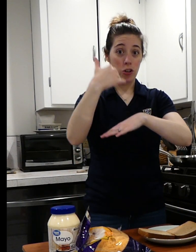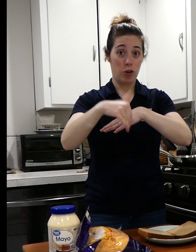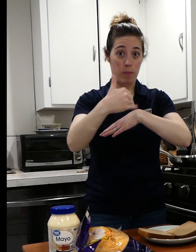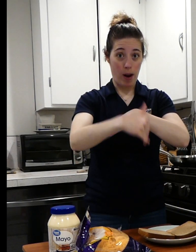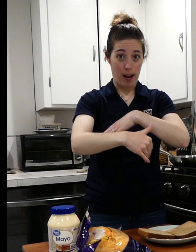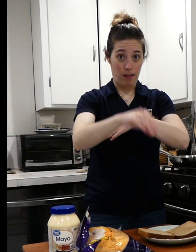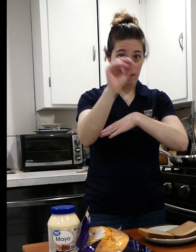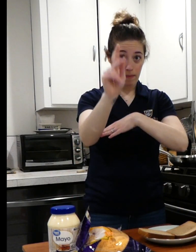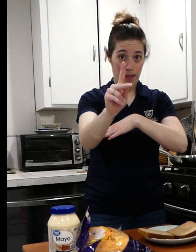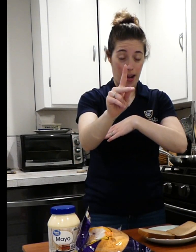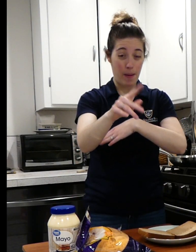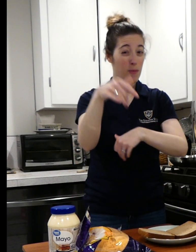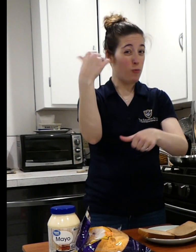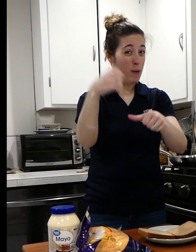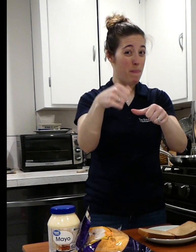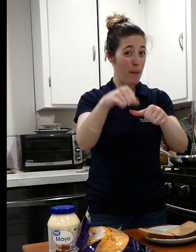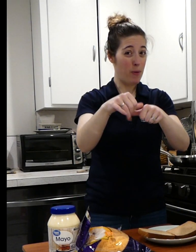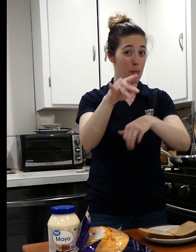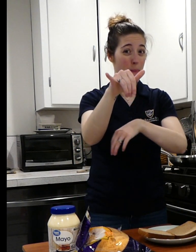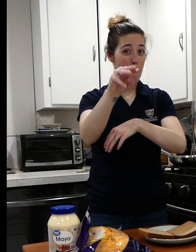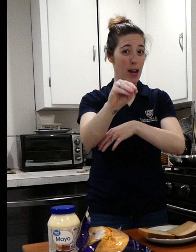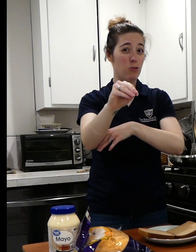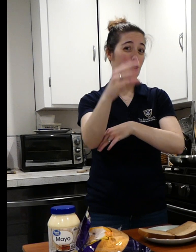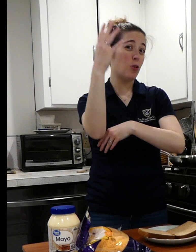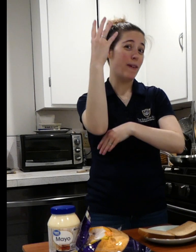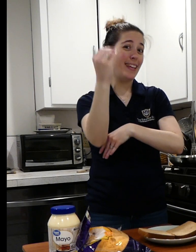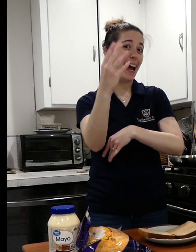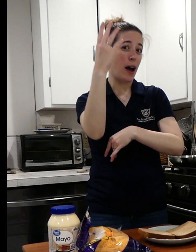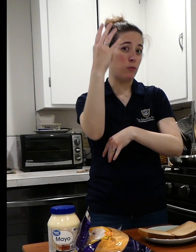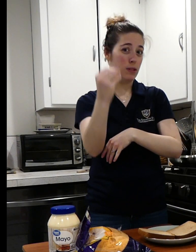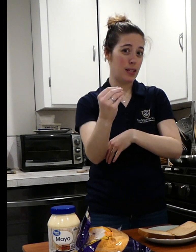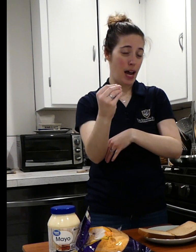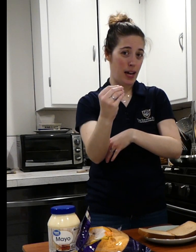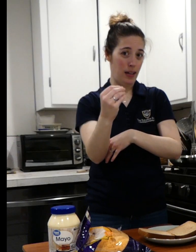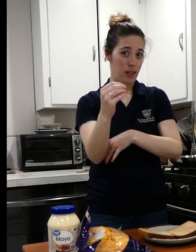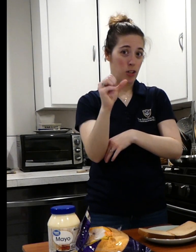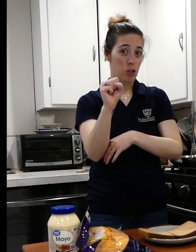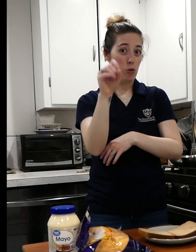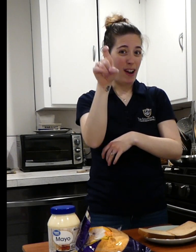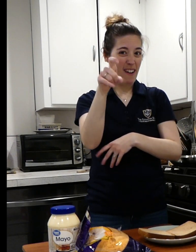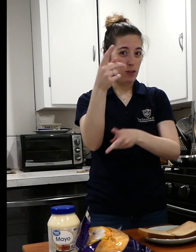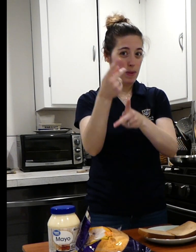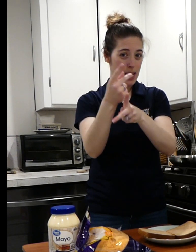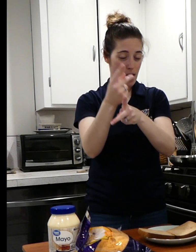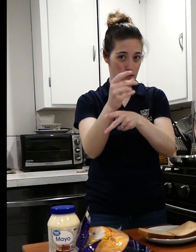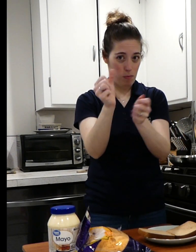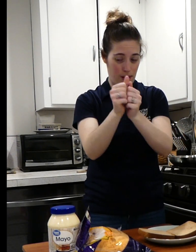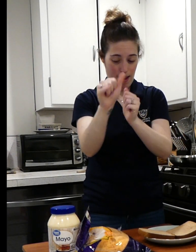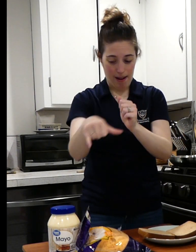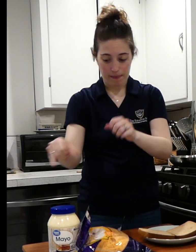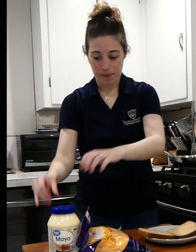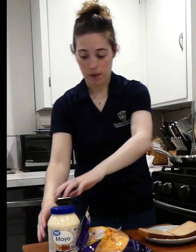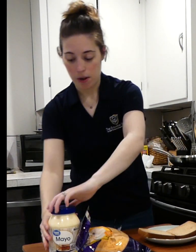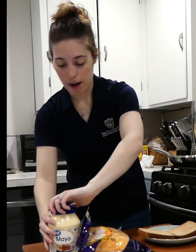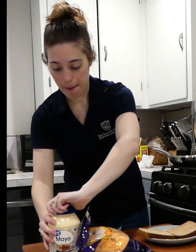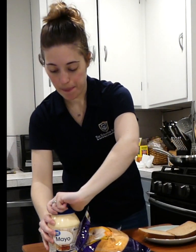your bread. Okay, remember the mayo is going to go on the outside, so you have to be careful with that. Okay.